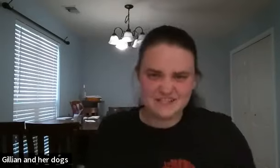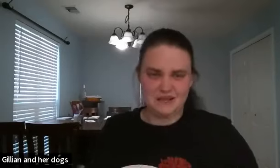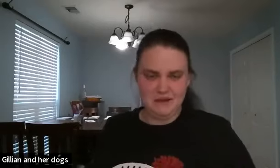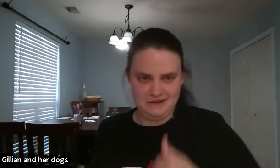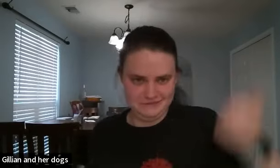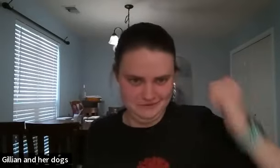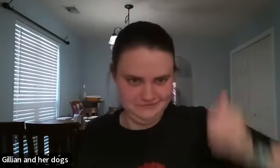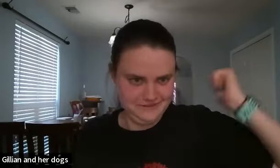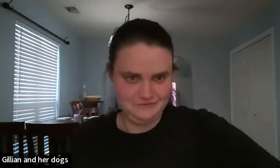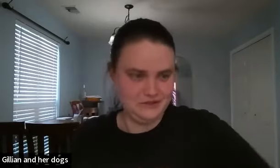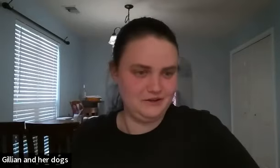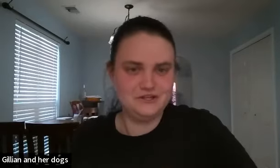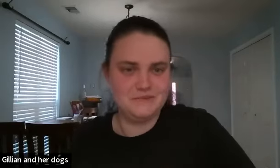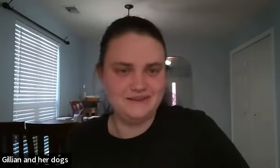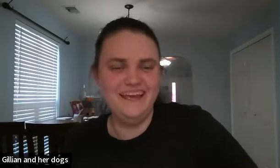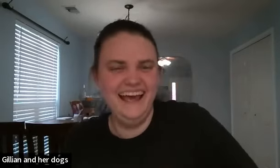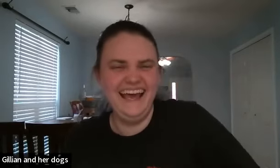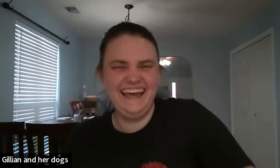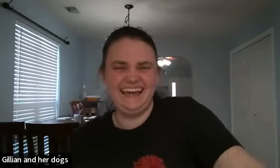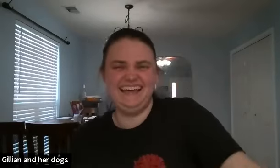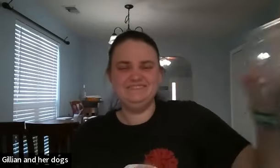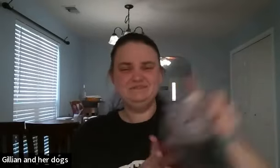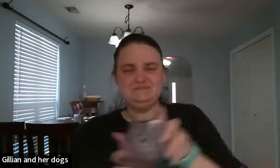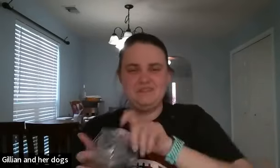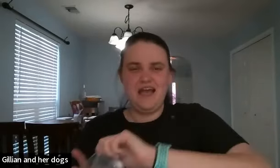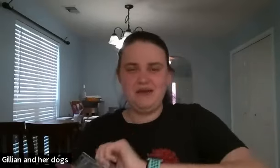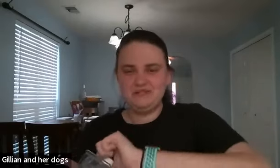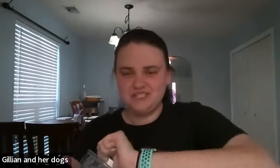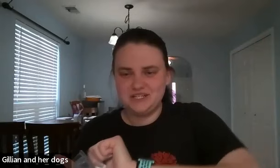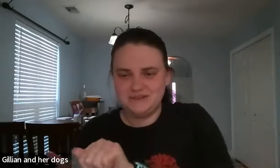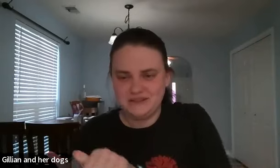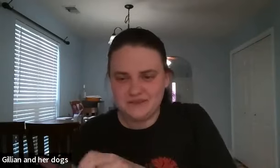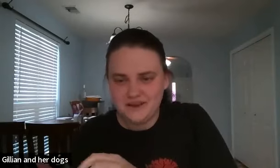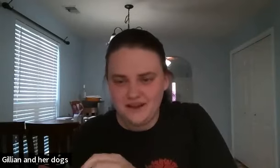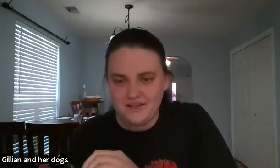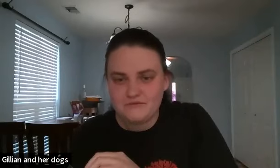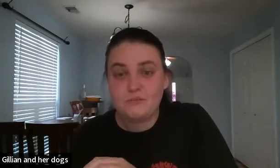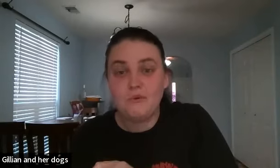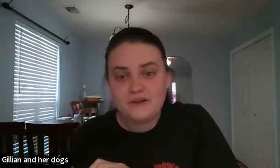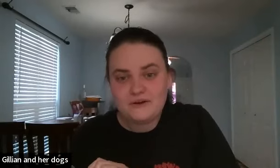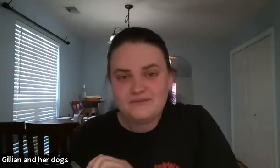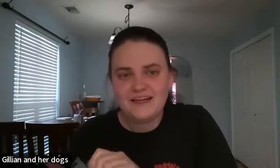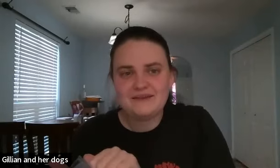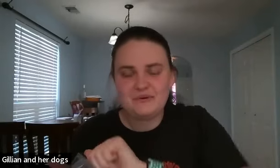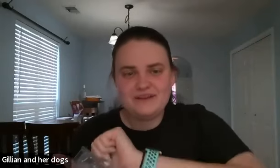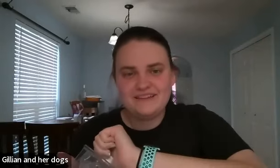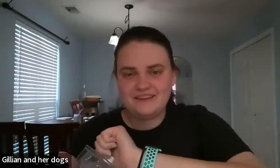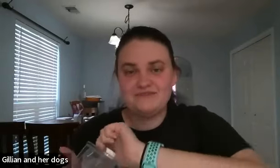Like my age, we're not gonna talk about it. I would genuinely, for boil, like boiling like